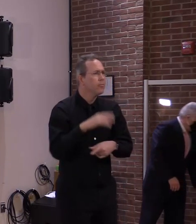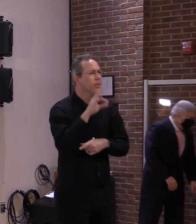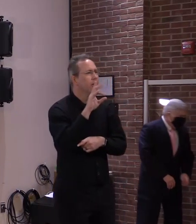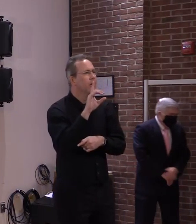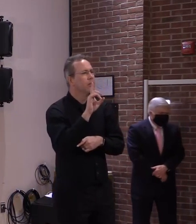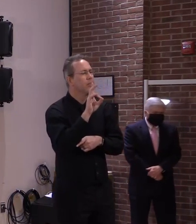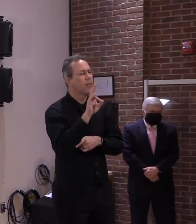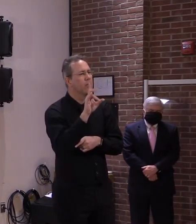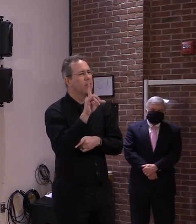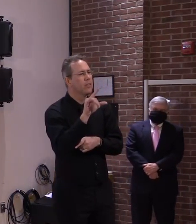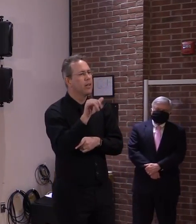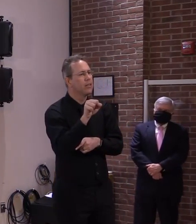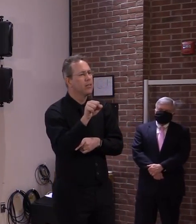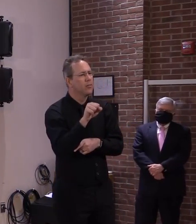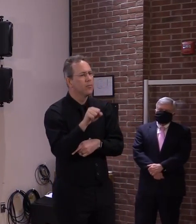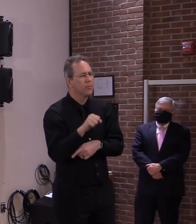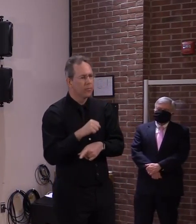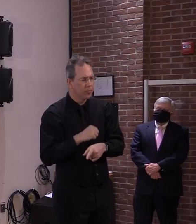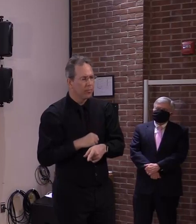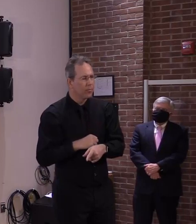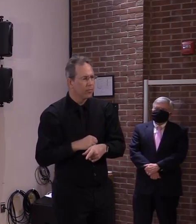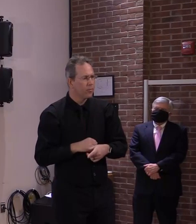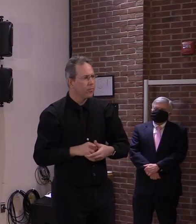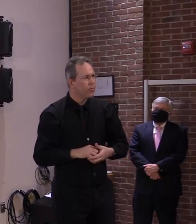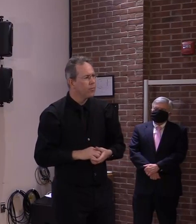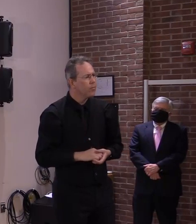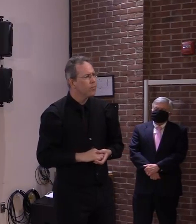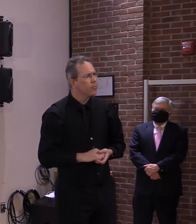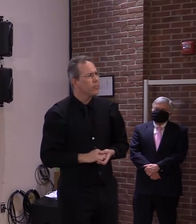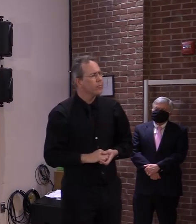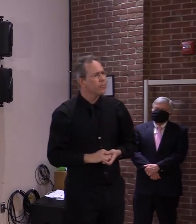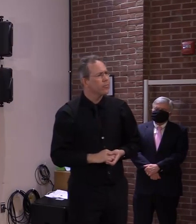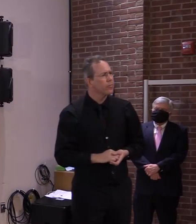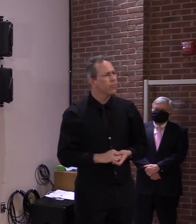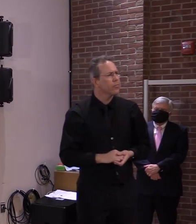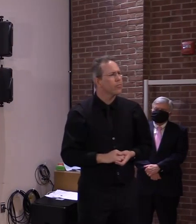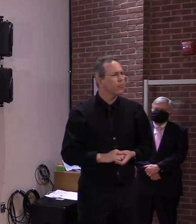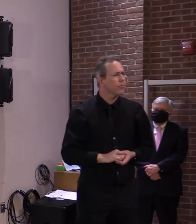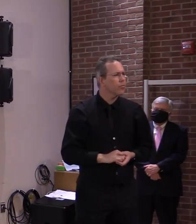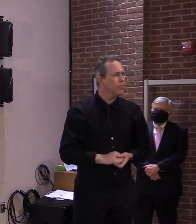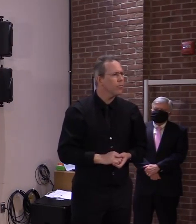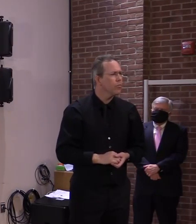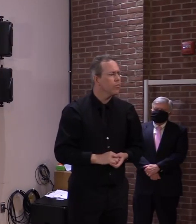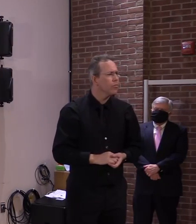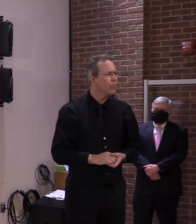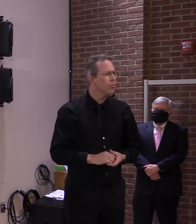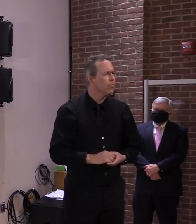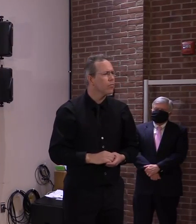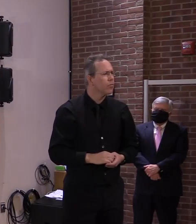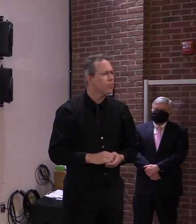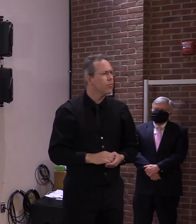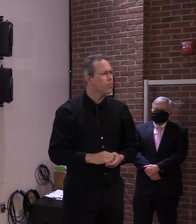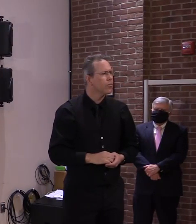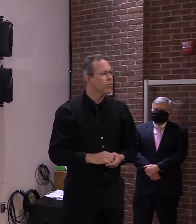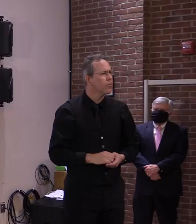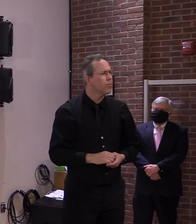Hi, thanks. I know that this has come up in earlier press conferences, but I'm wondering if there's any progress been made with